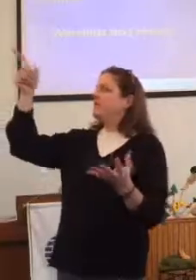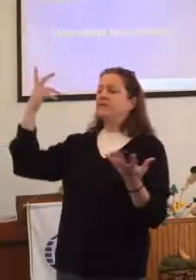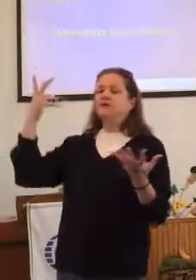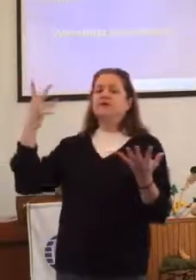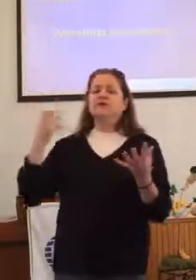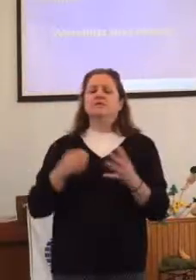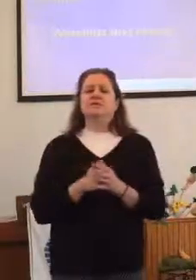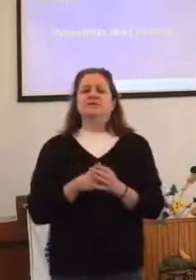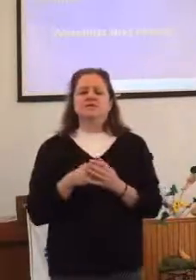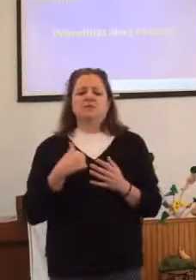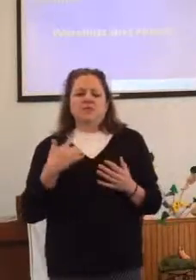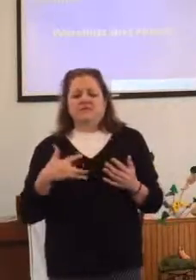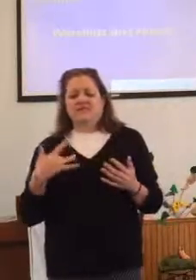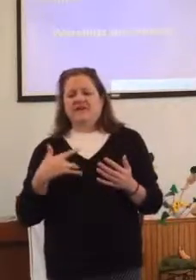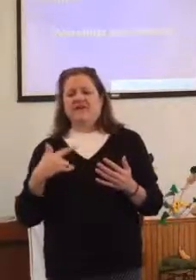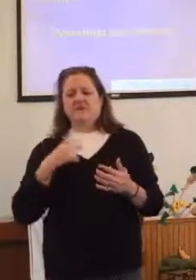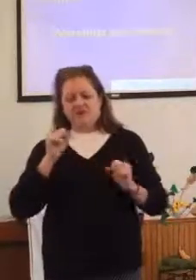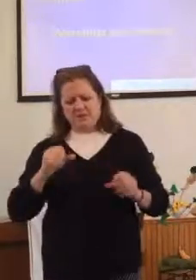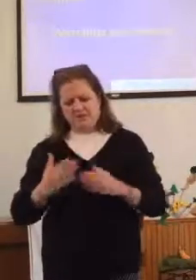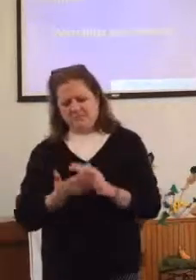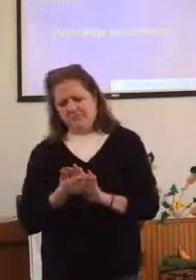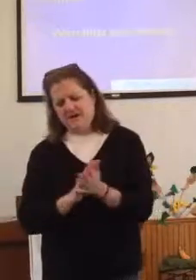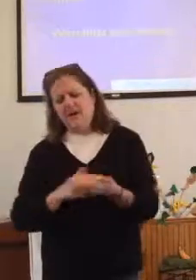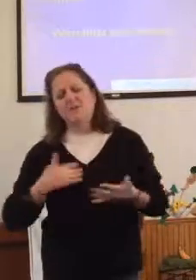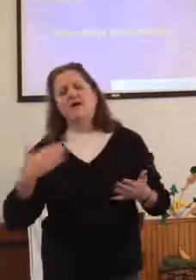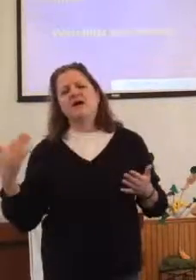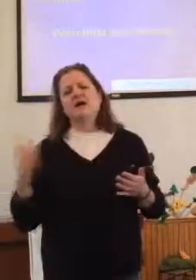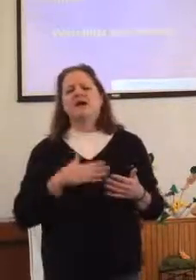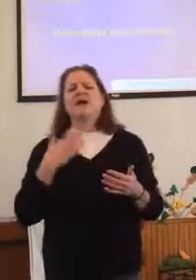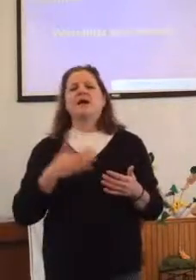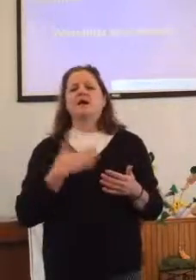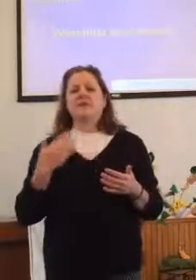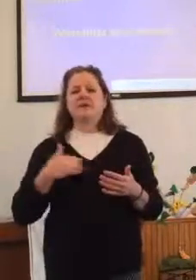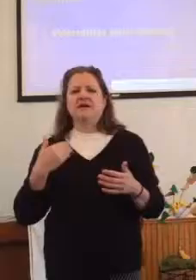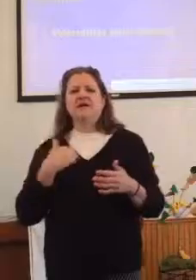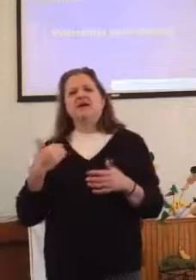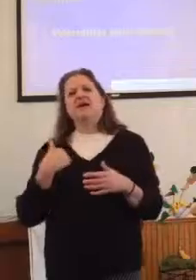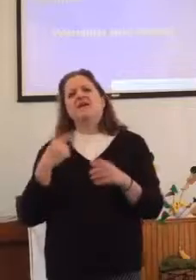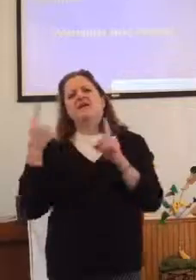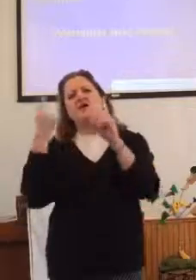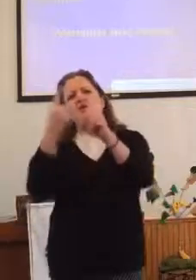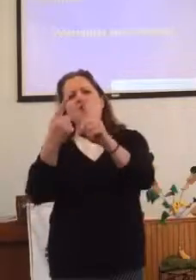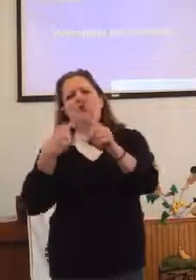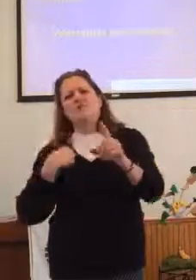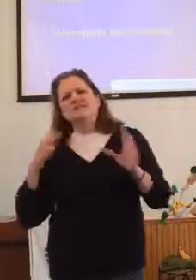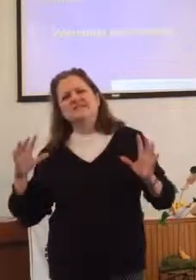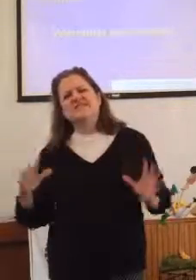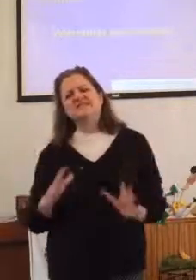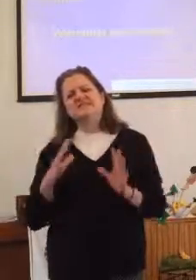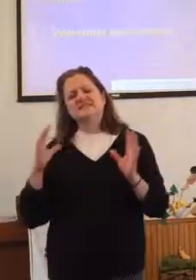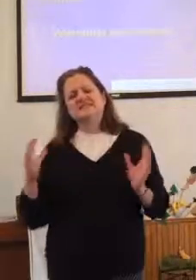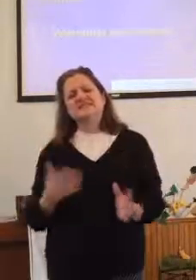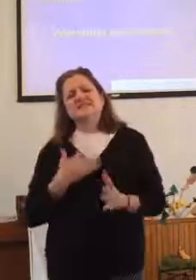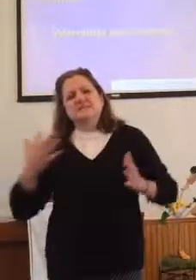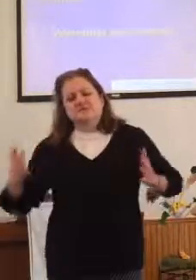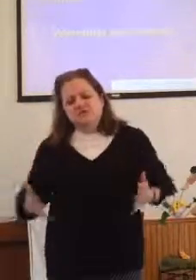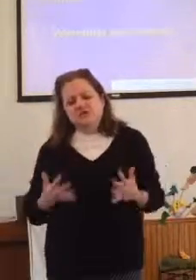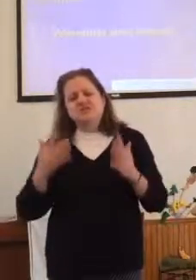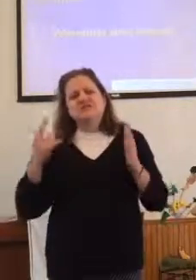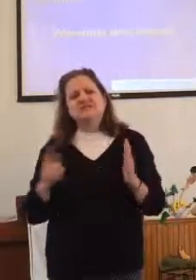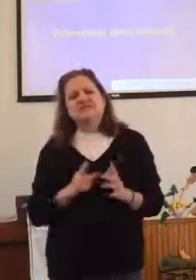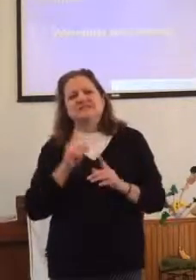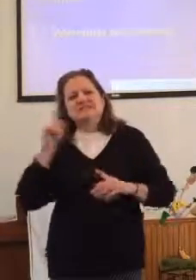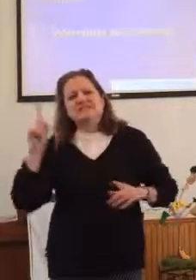We think that we can find happiness if only we push ourselves toward a goal. And sometimes